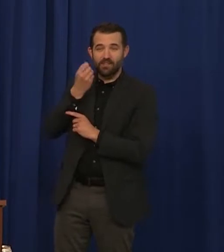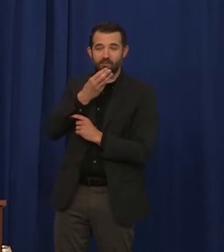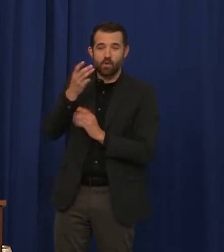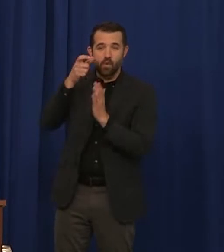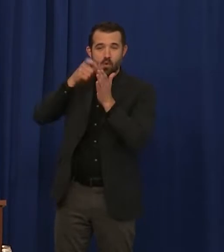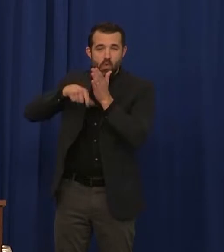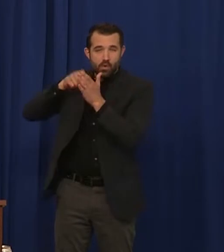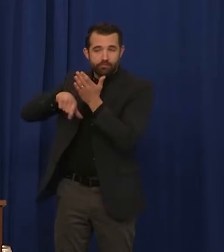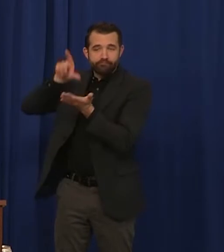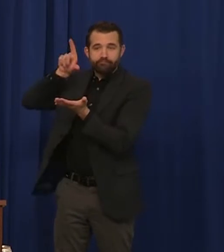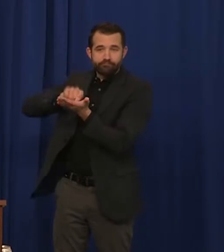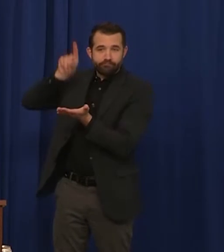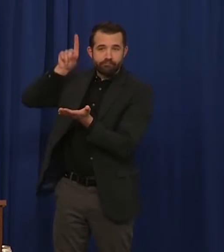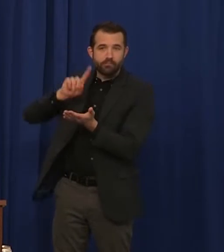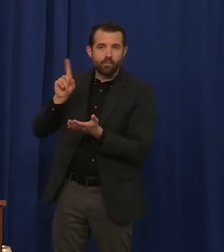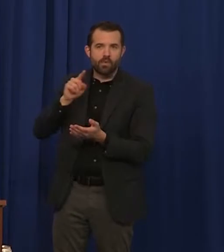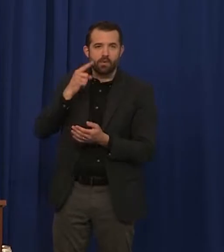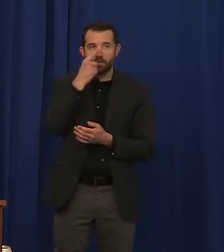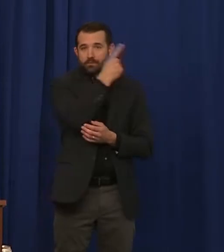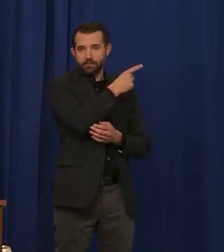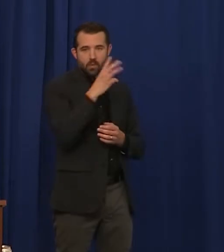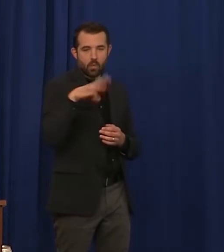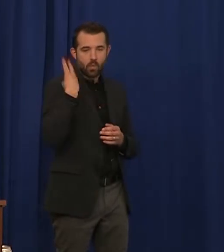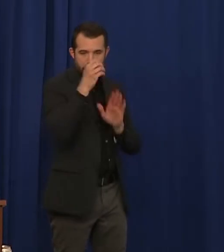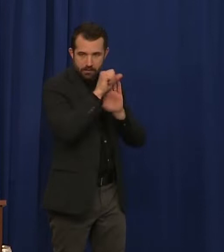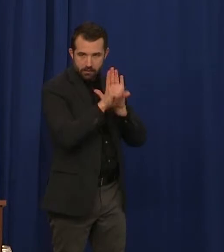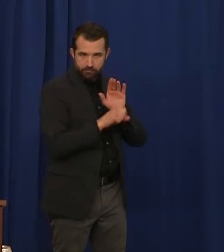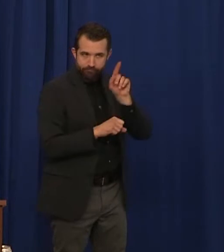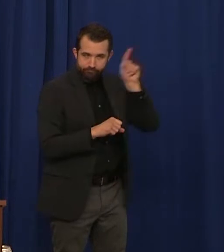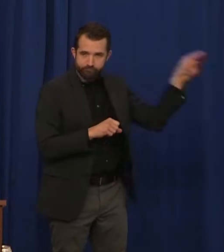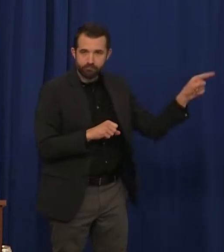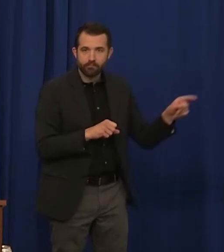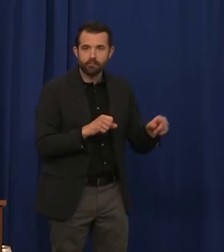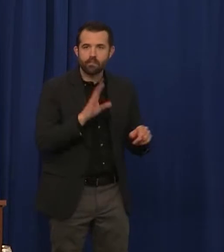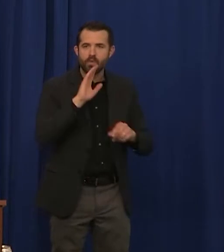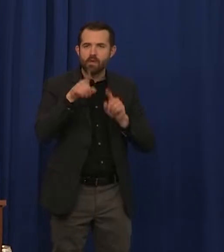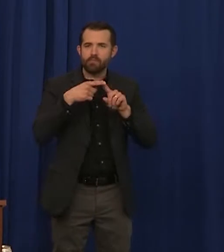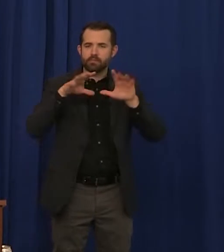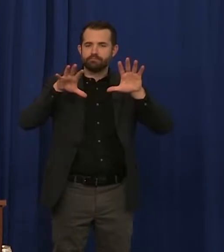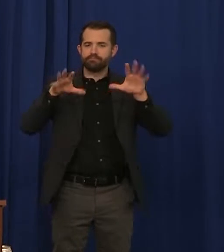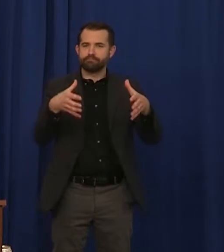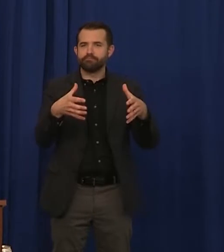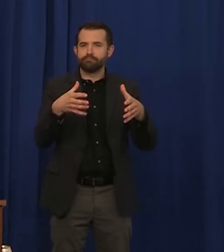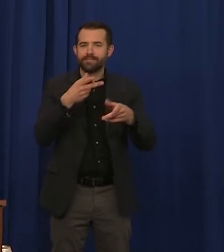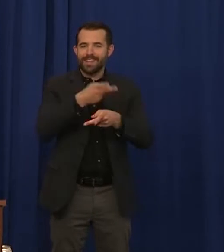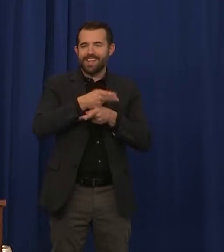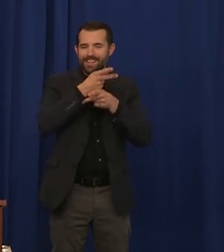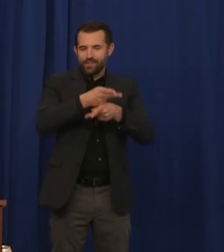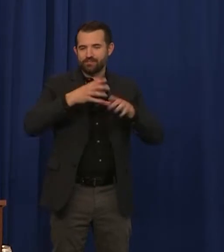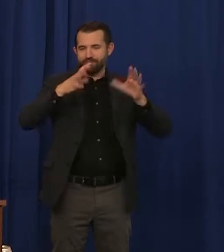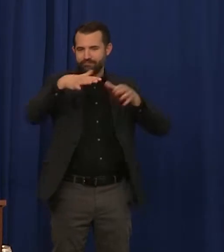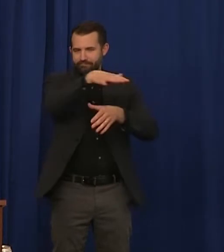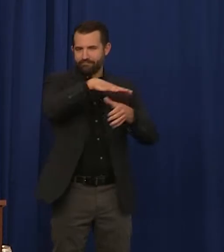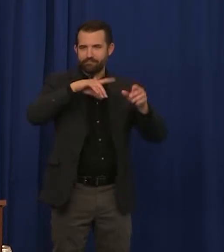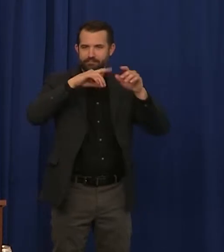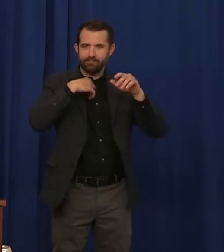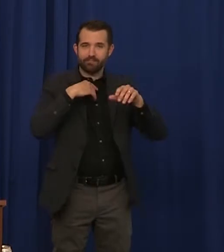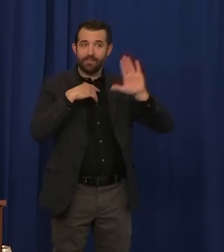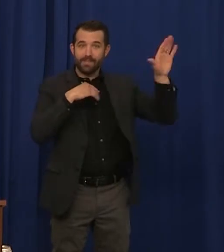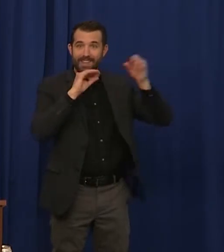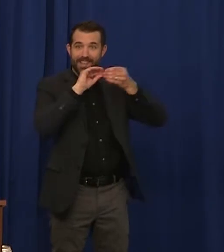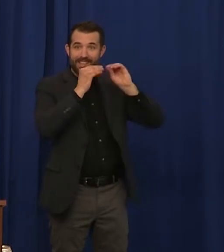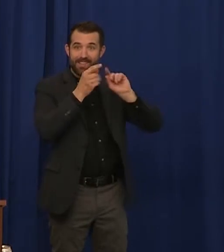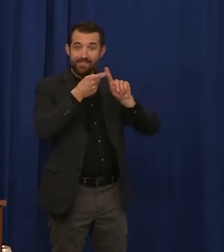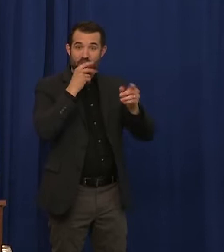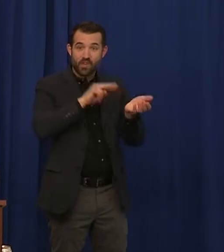Washington State. Happy to get those to you about congregate care, some of them in homeless facility shelters,